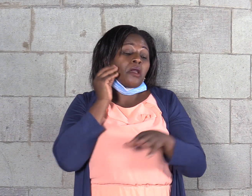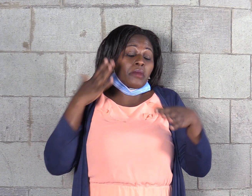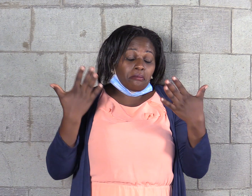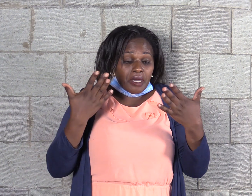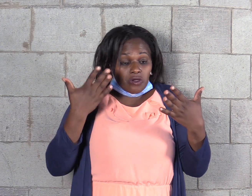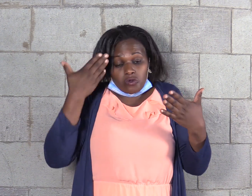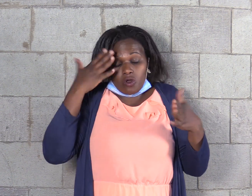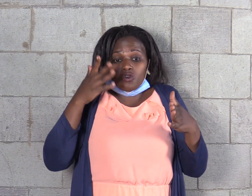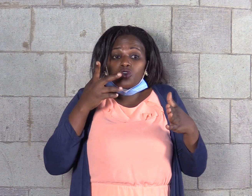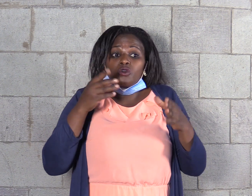meet with other people? How will